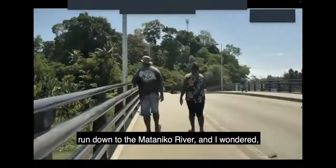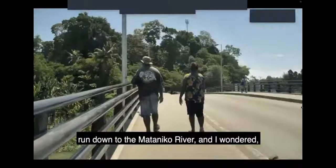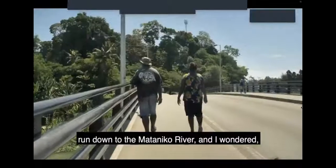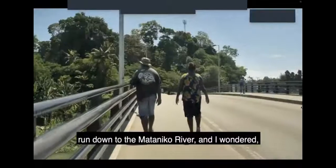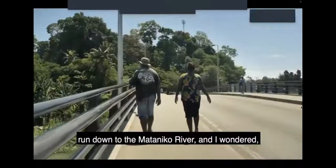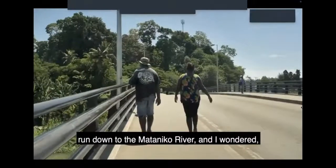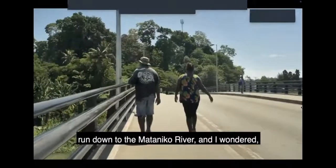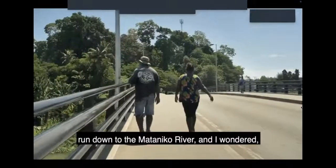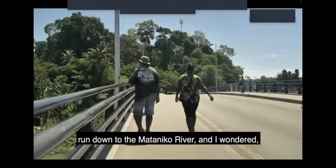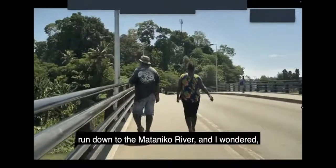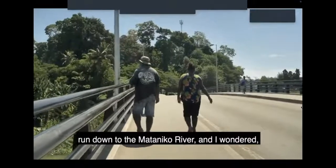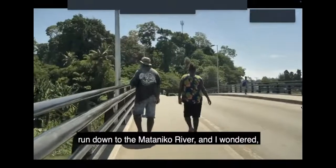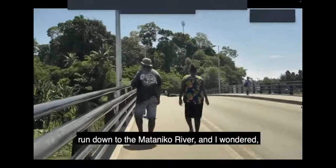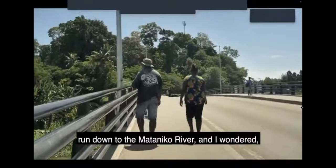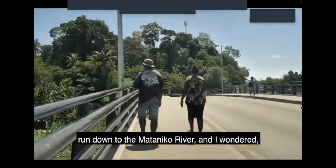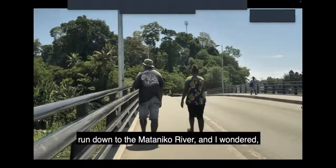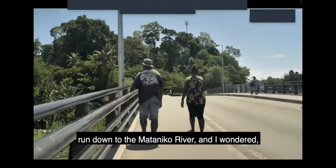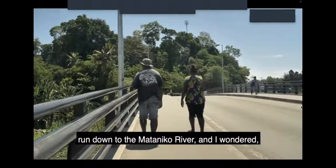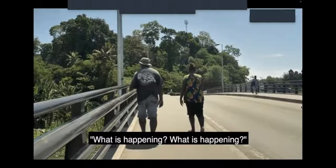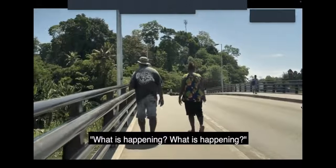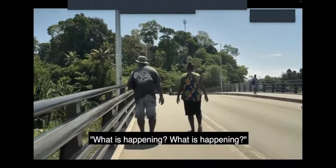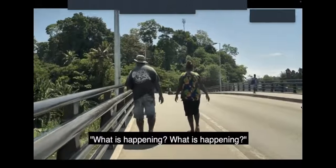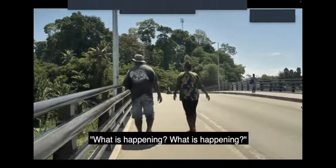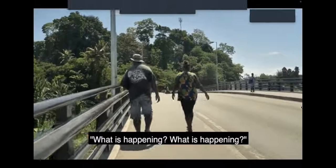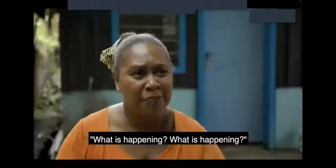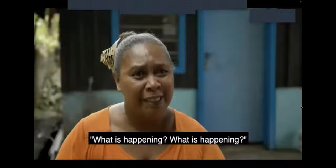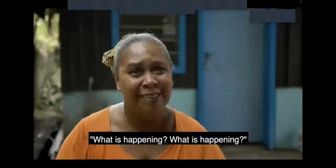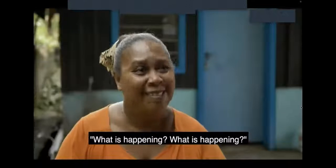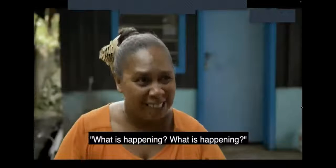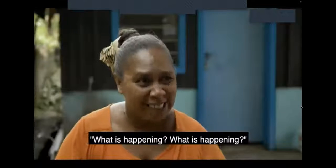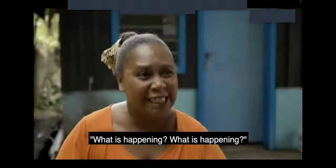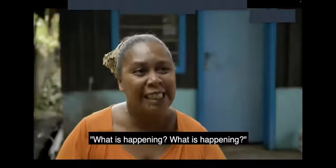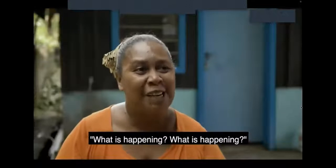Matango River, and I wonder